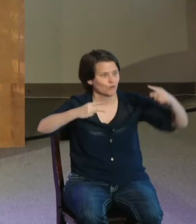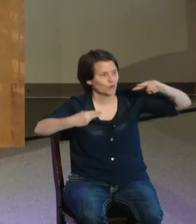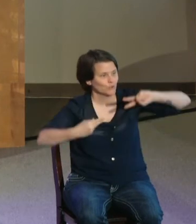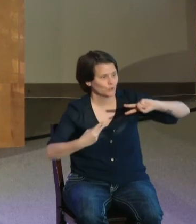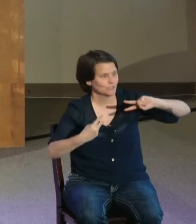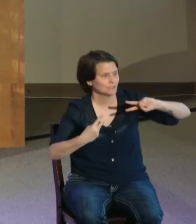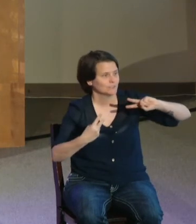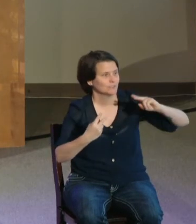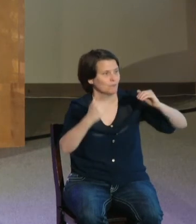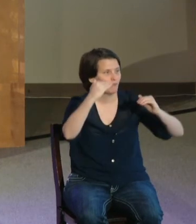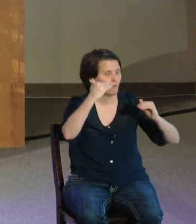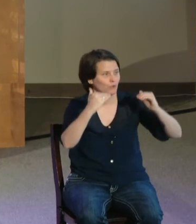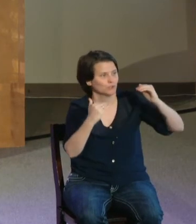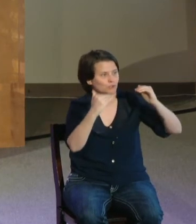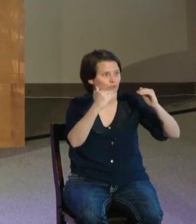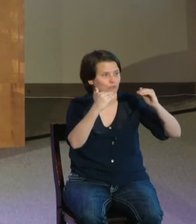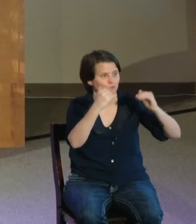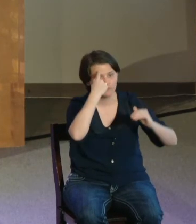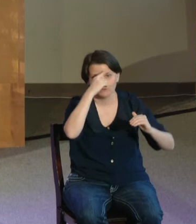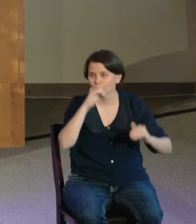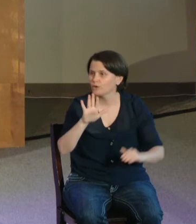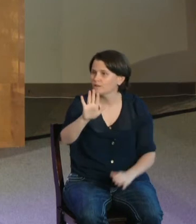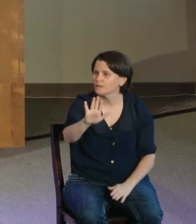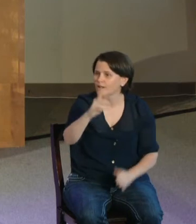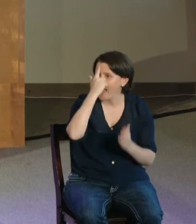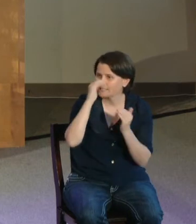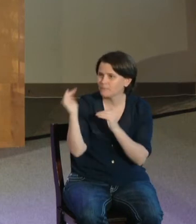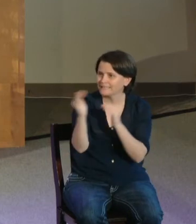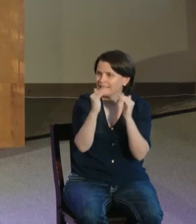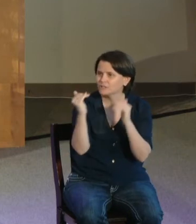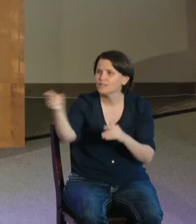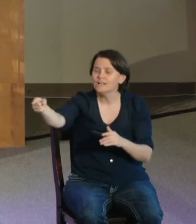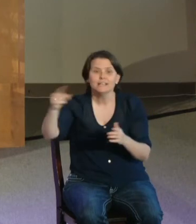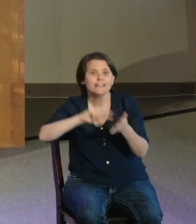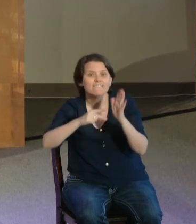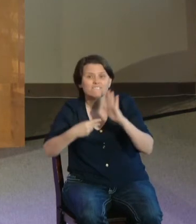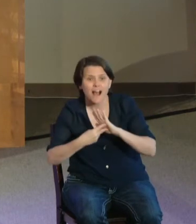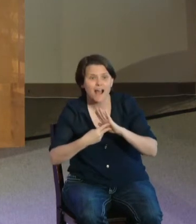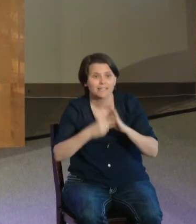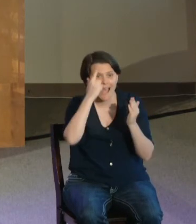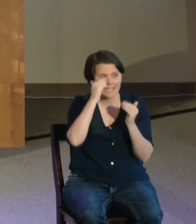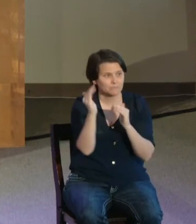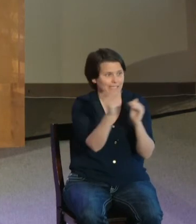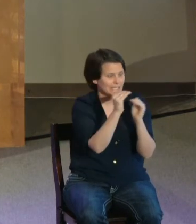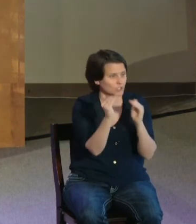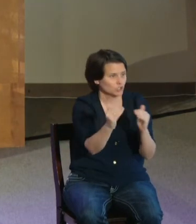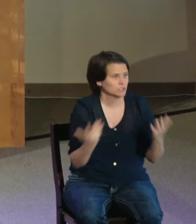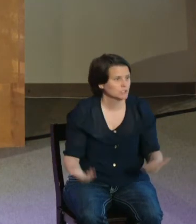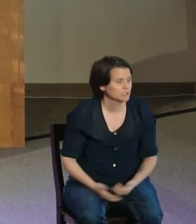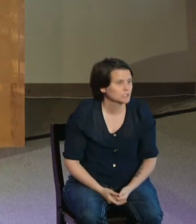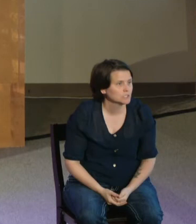inversely proportional to your expectations. Well, that's a good question.